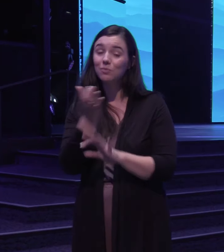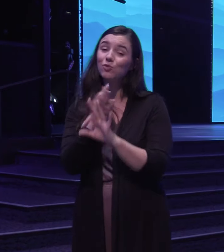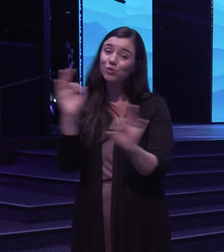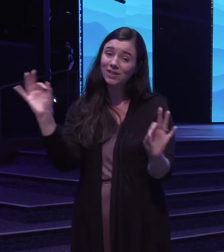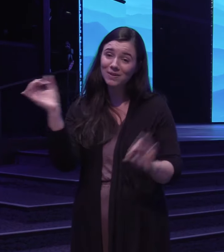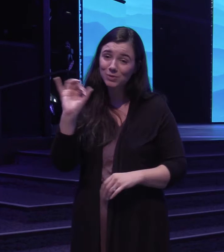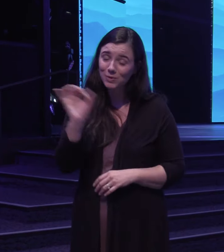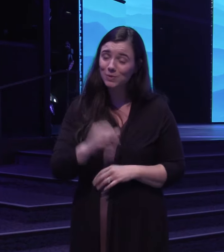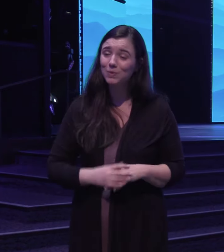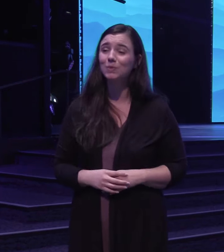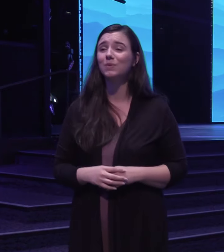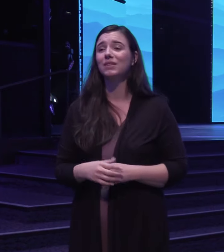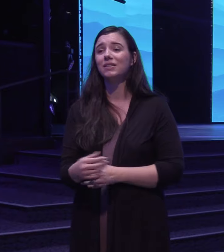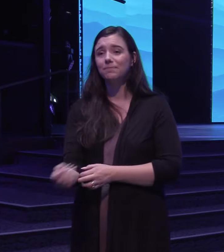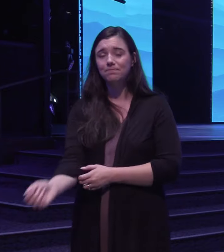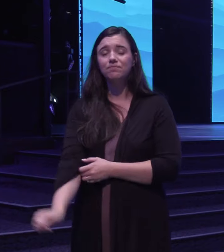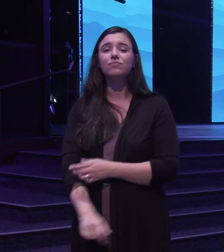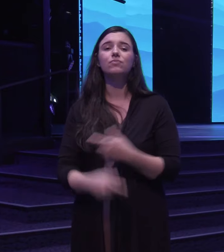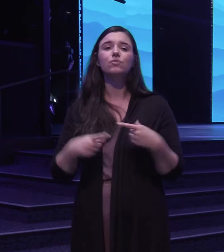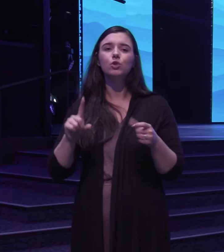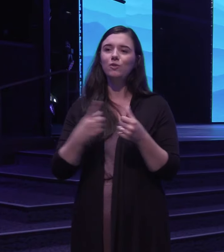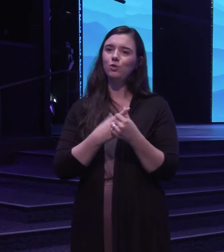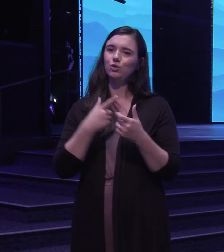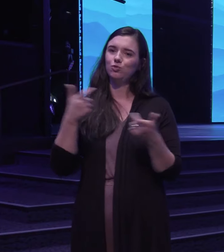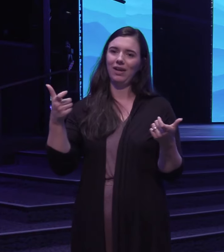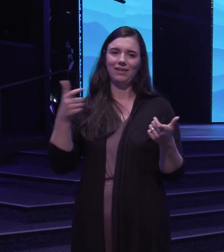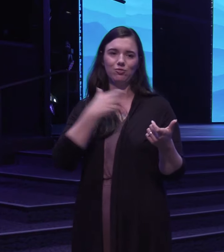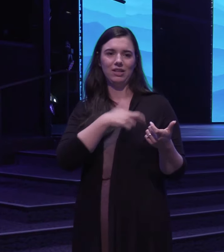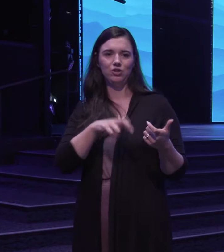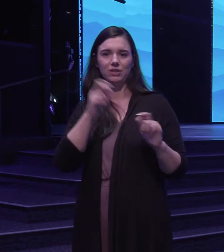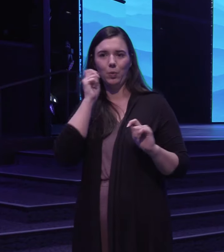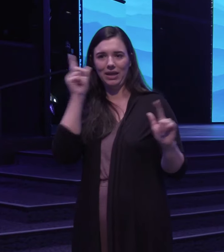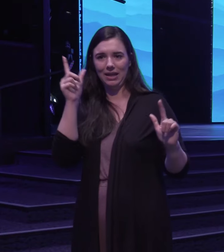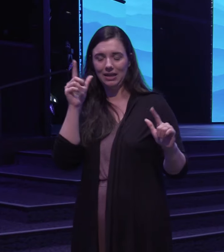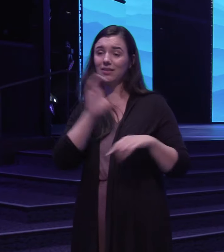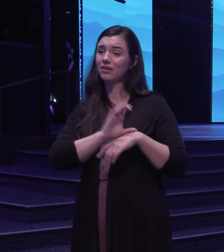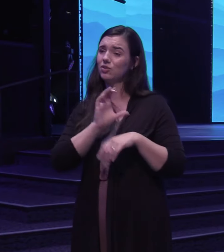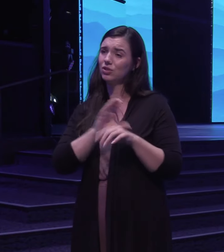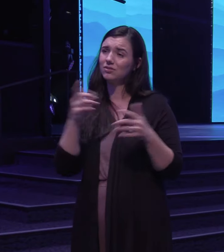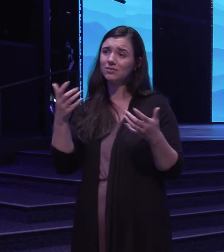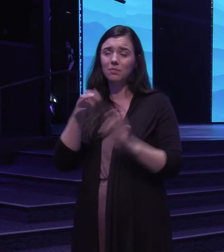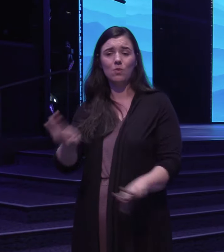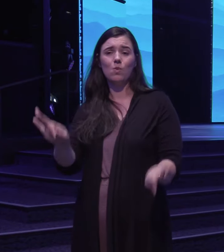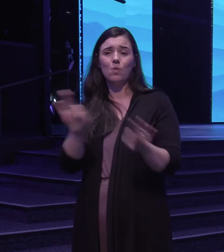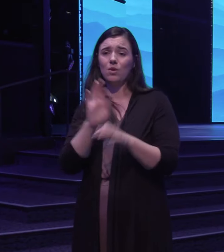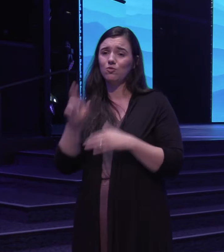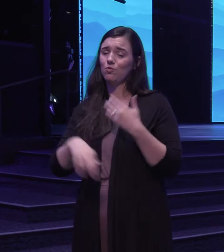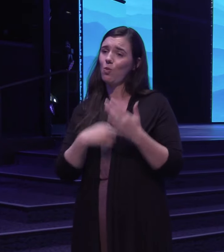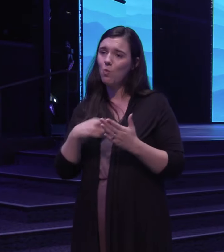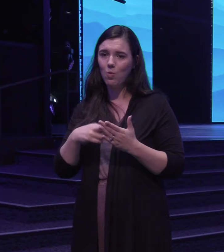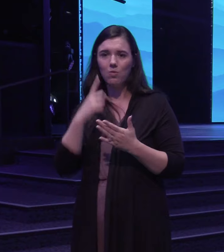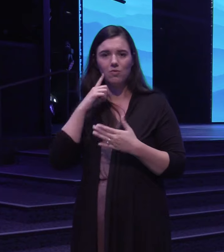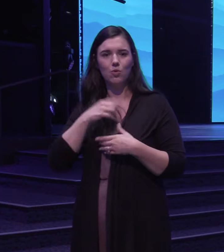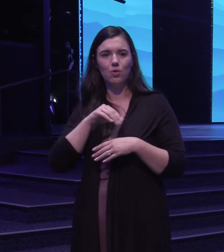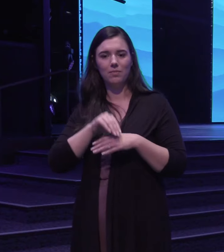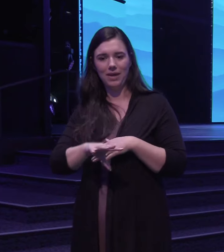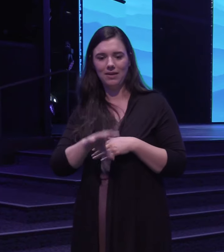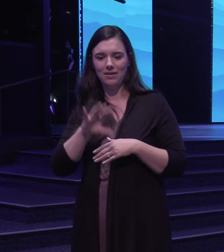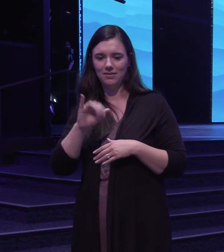freedom. And during the first great religious awakening, the church played such an important role and making